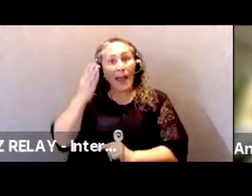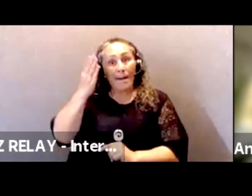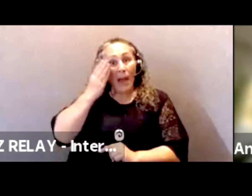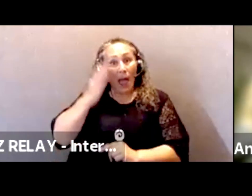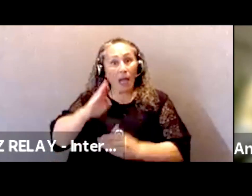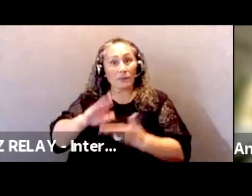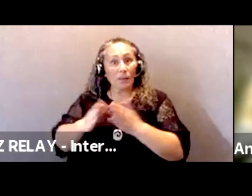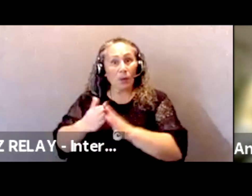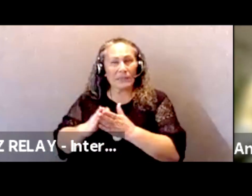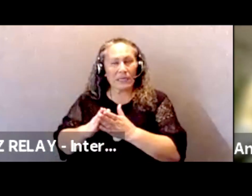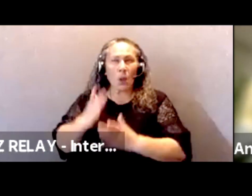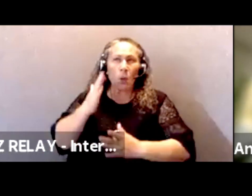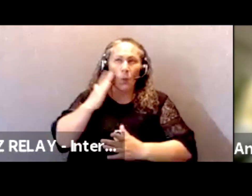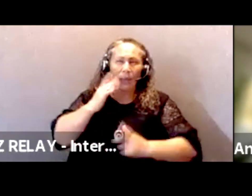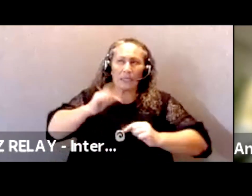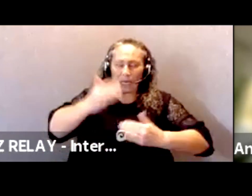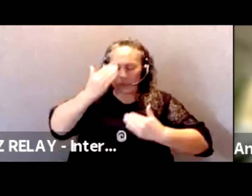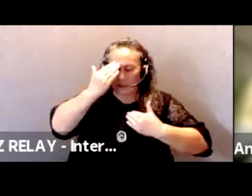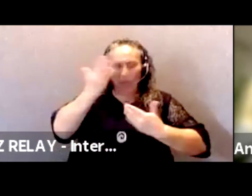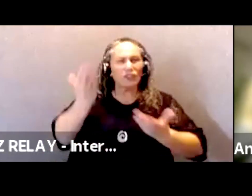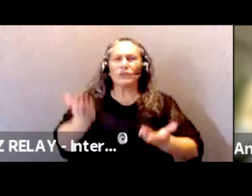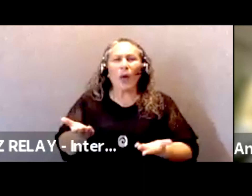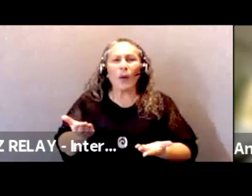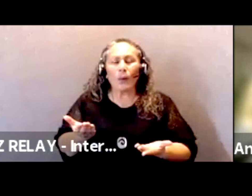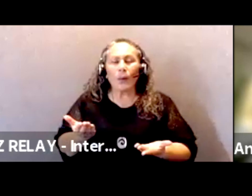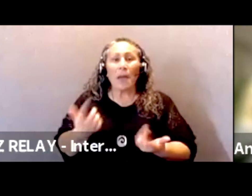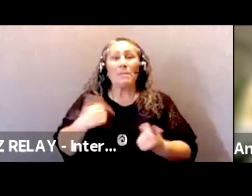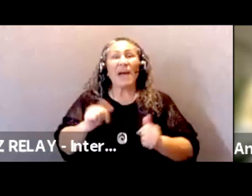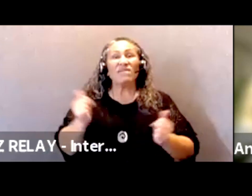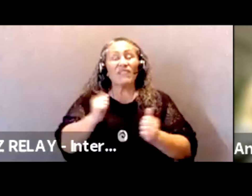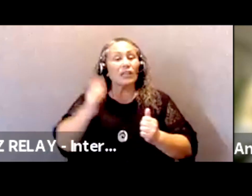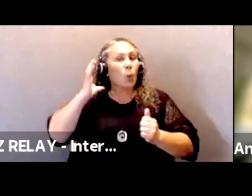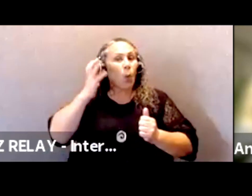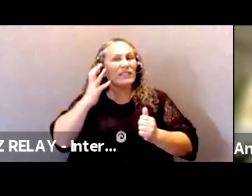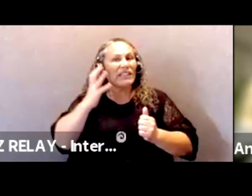remember how long ago that was done, but there were some sent out.